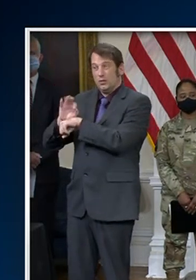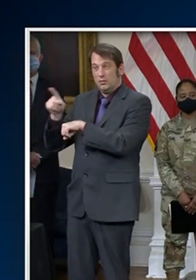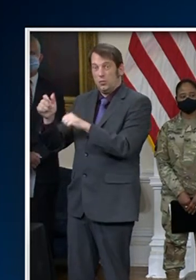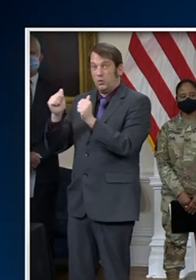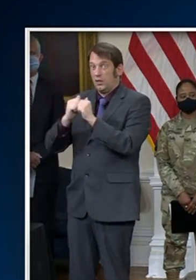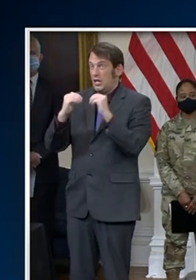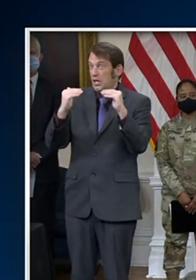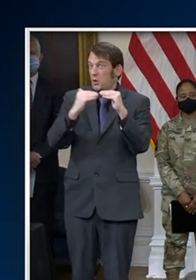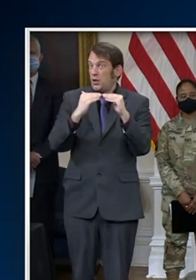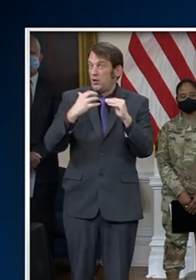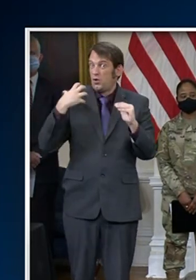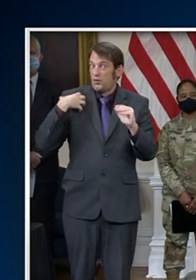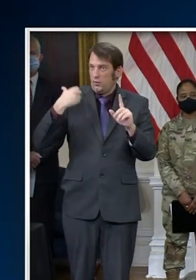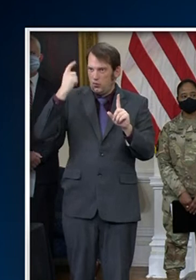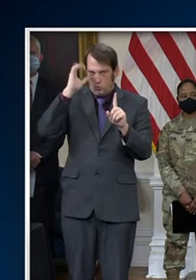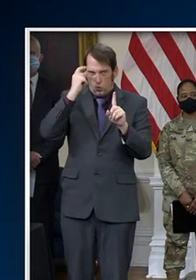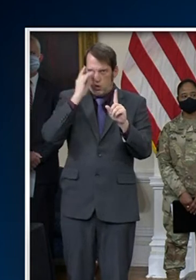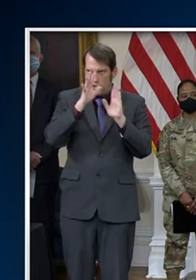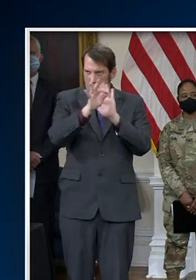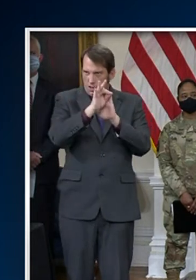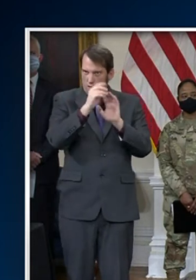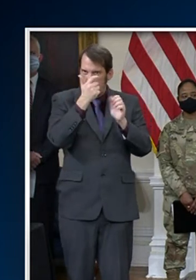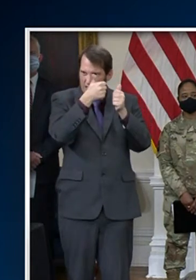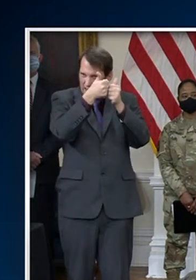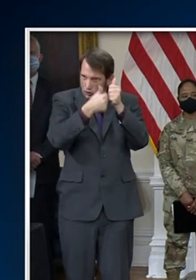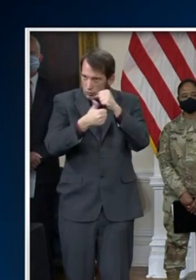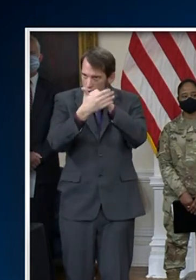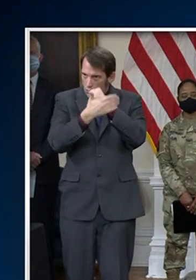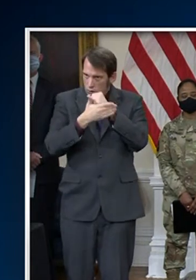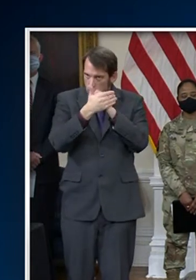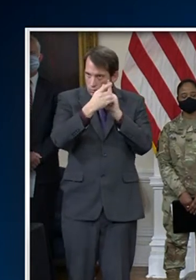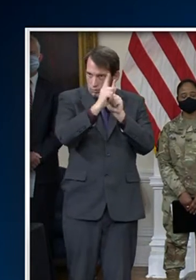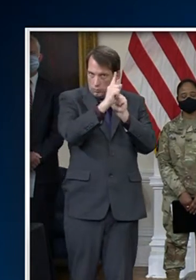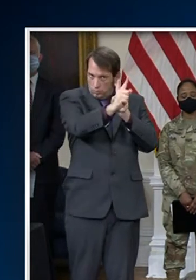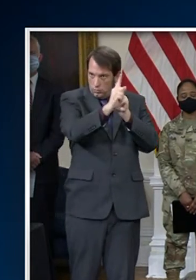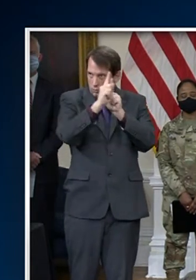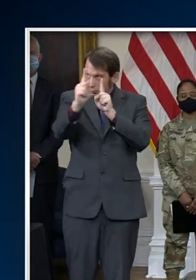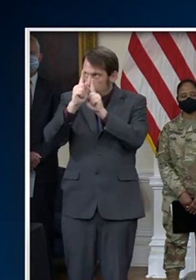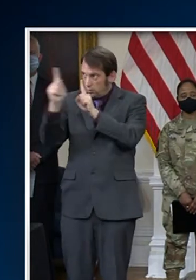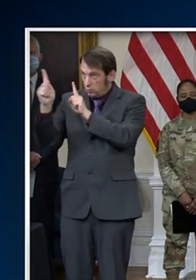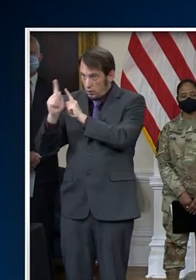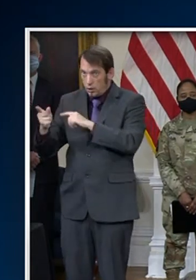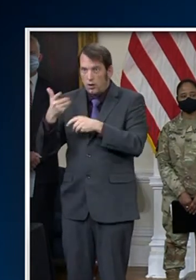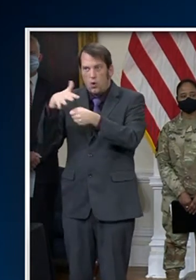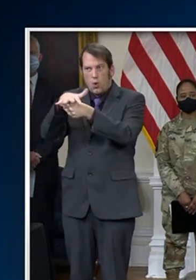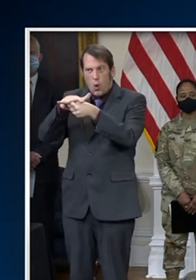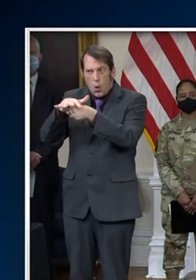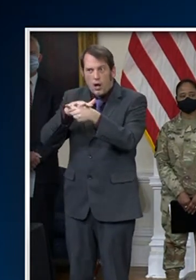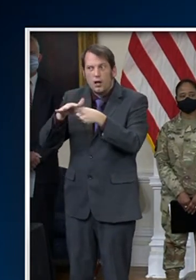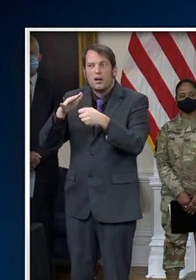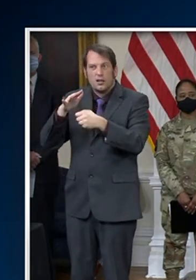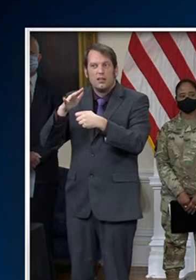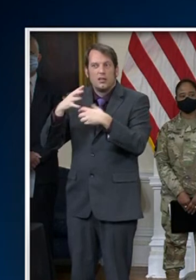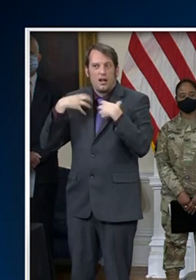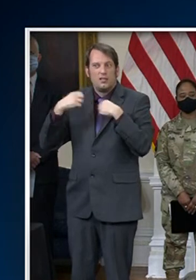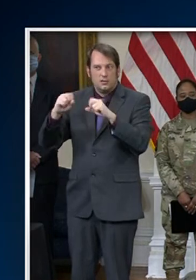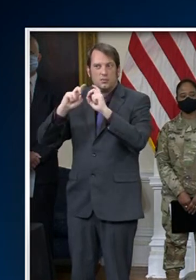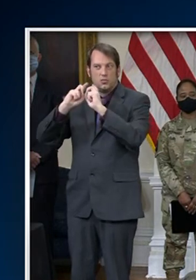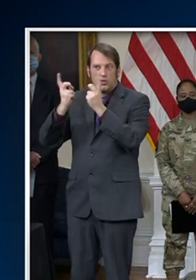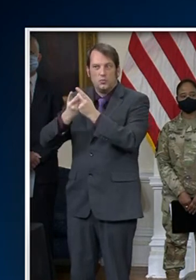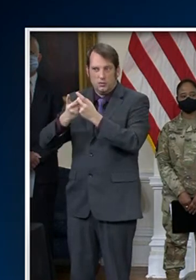county, will all be working with local organizations and clinical partners to stand up